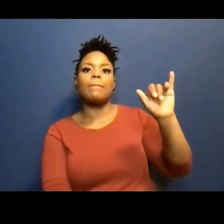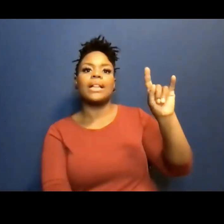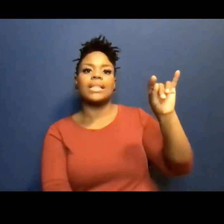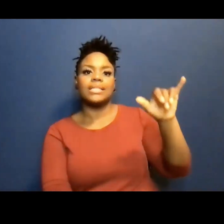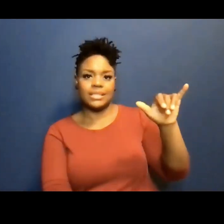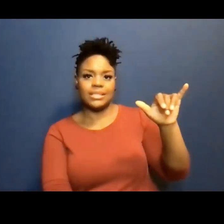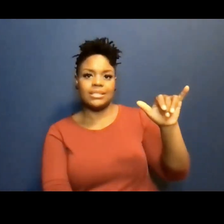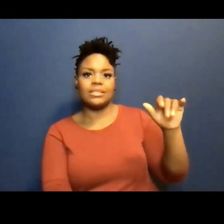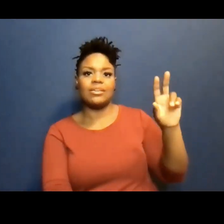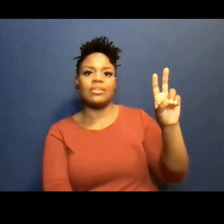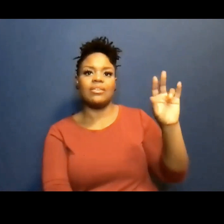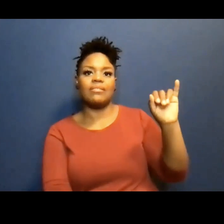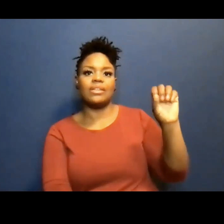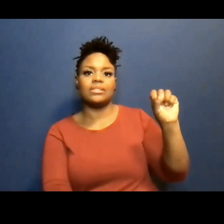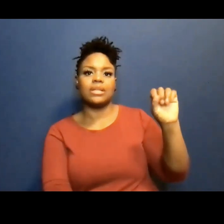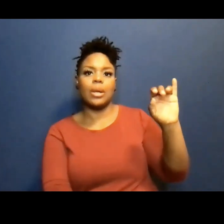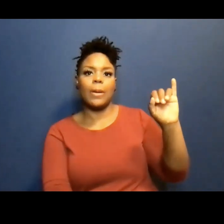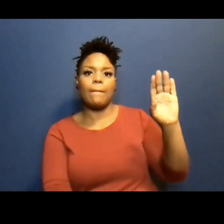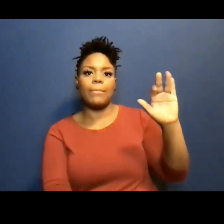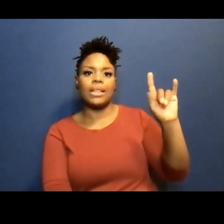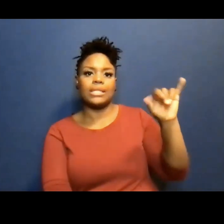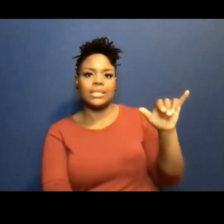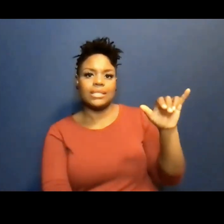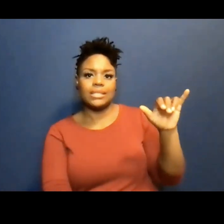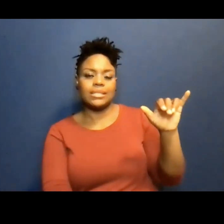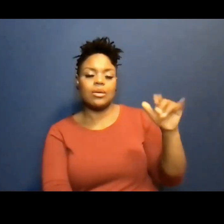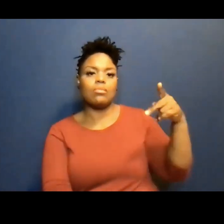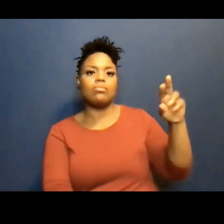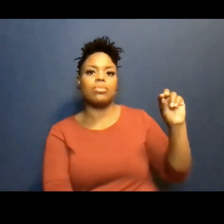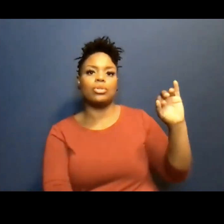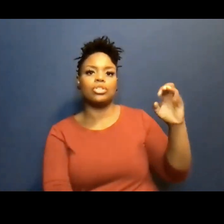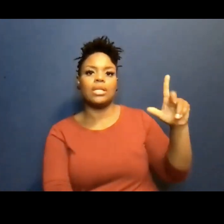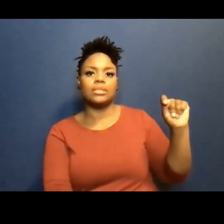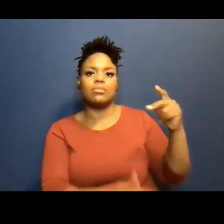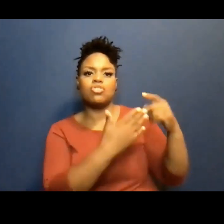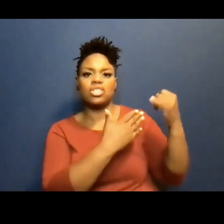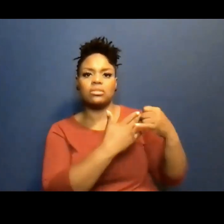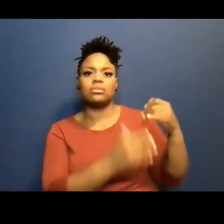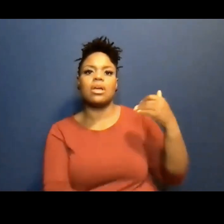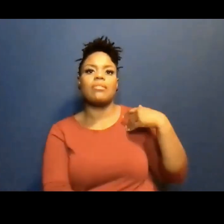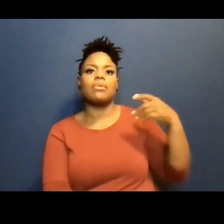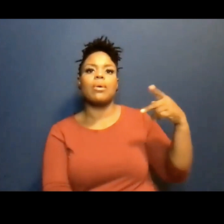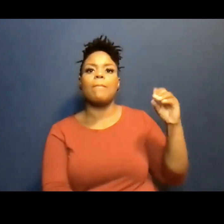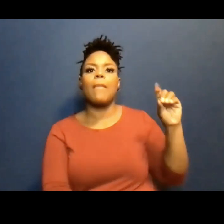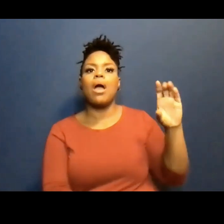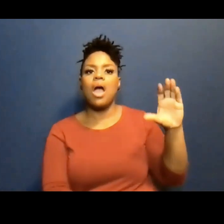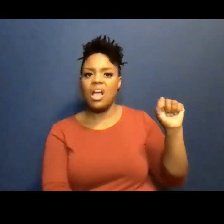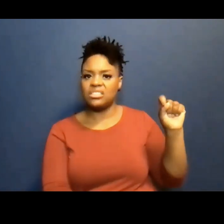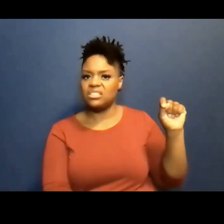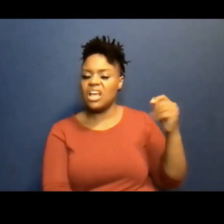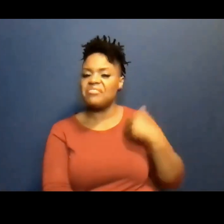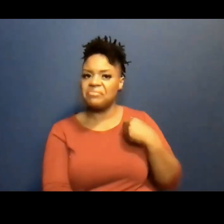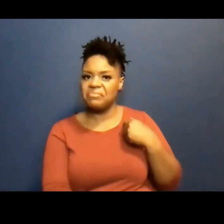Projects.com, where I have a podcast, and there's oodles and oodles of guest essays